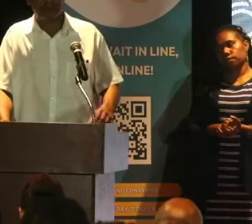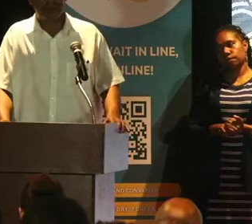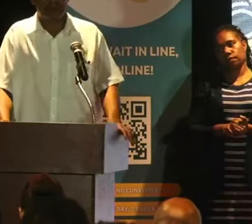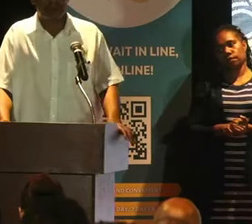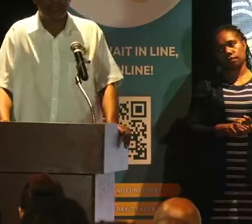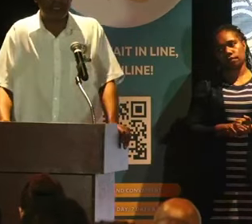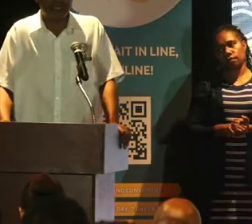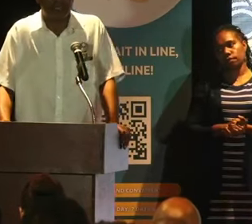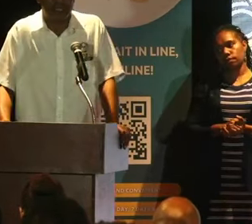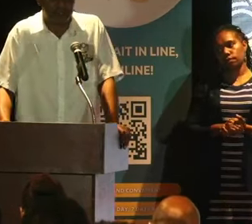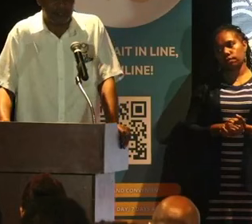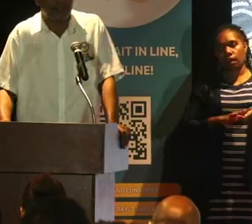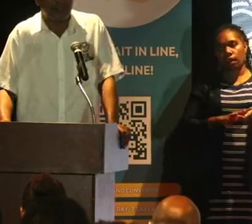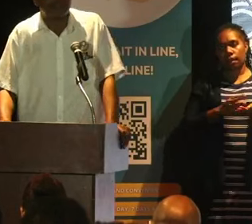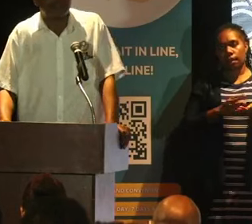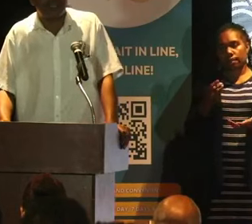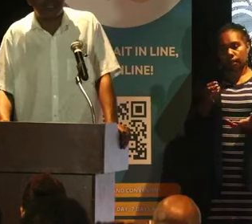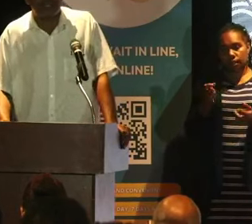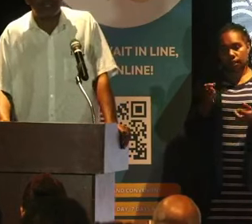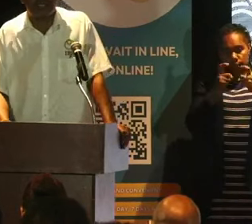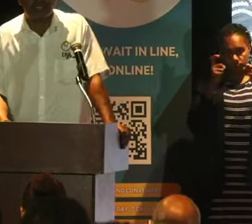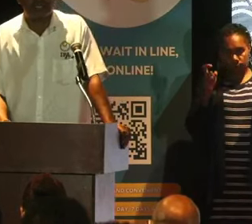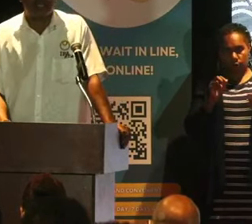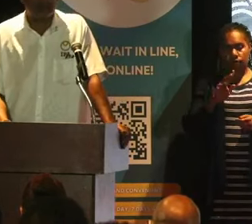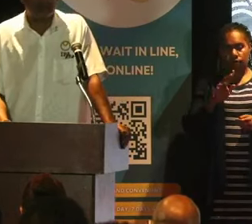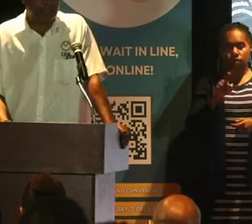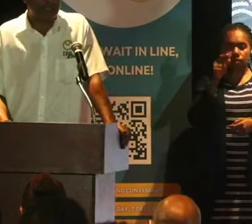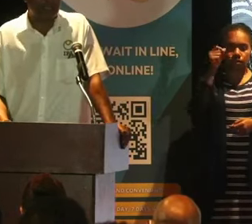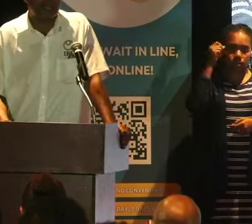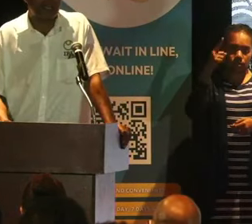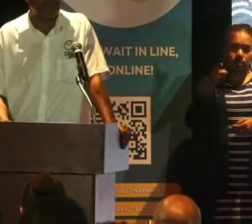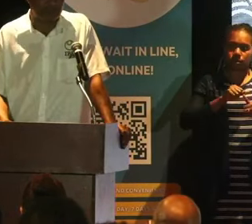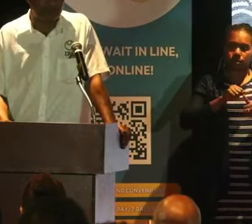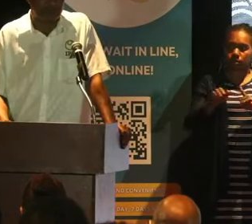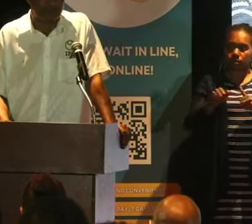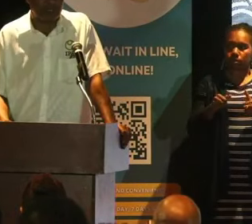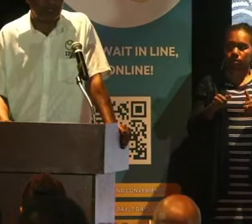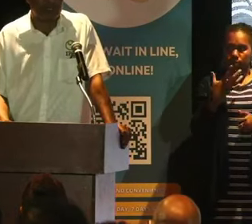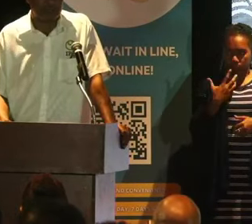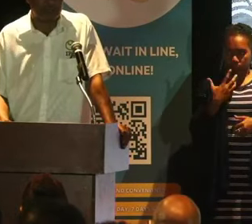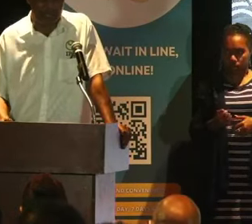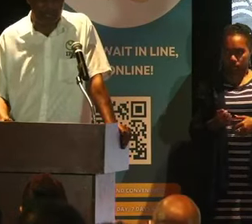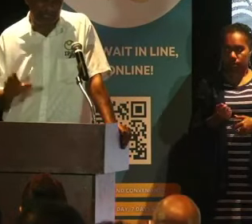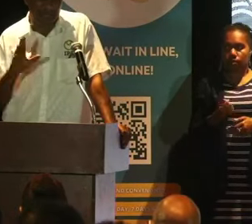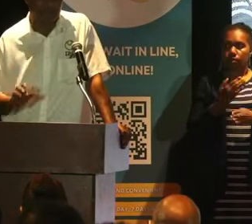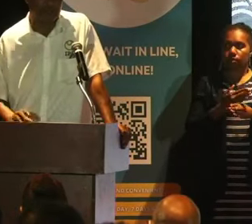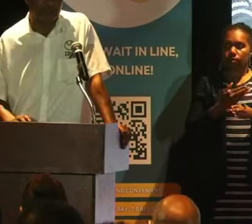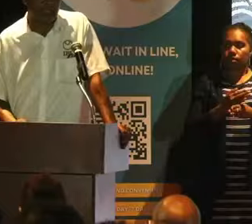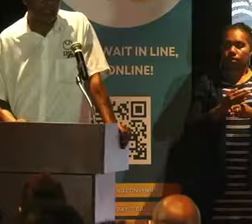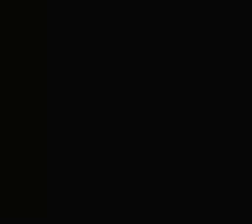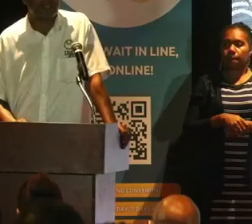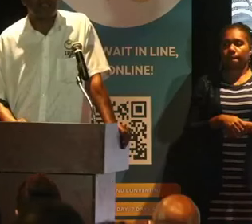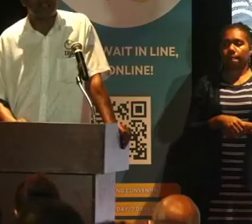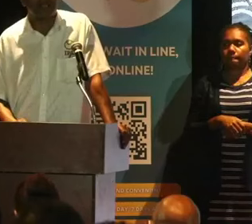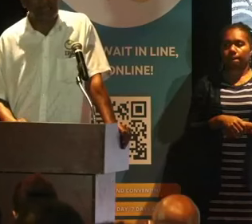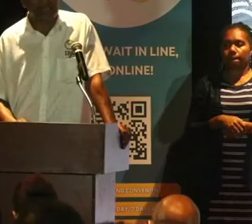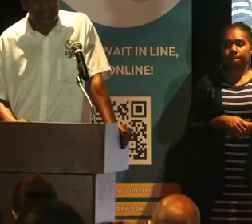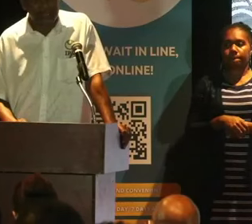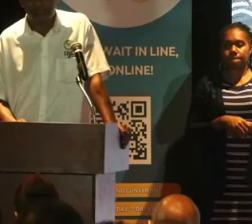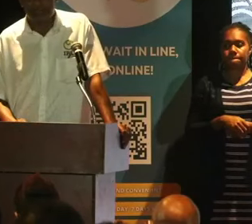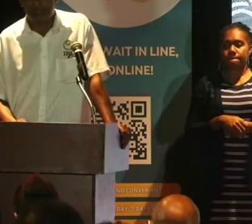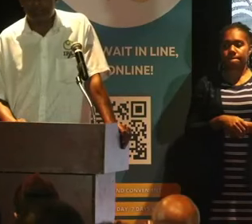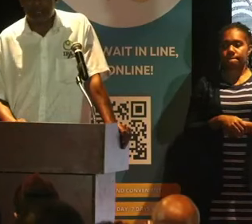the forms, yeah, we do also acknowledge that we still have work to do in terms of getting the forms. I think ideally,